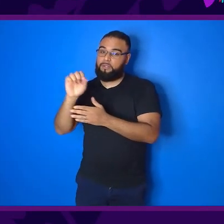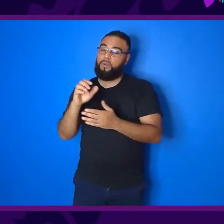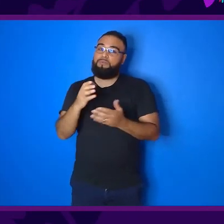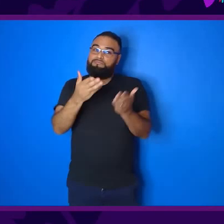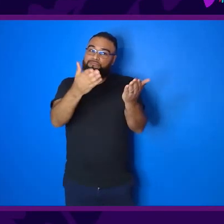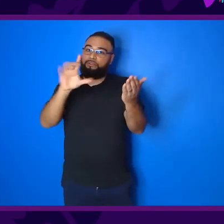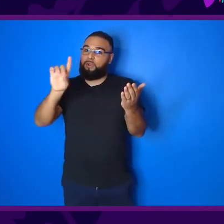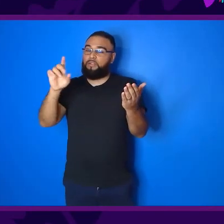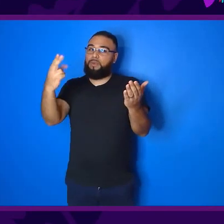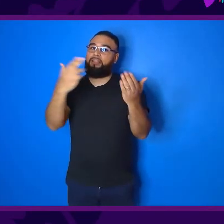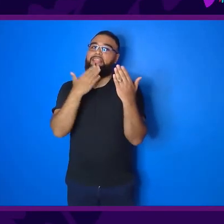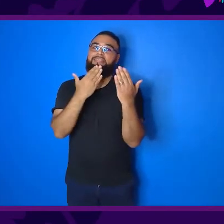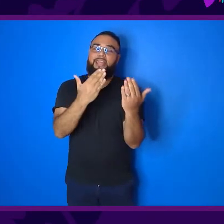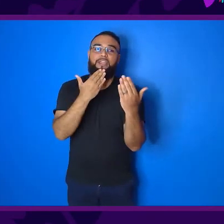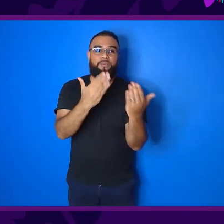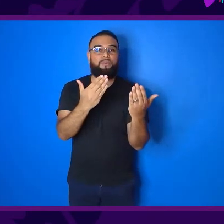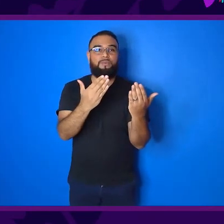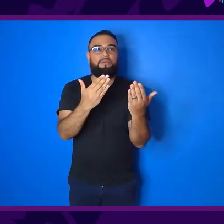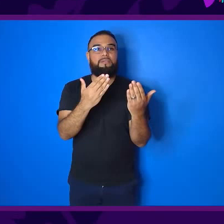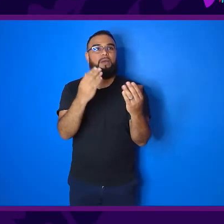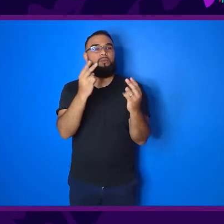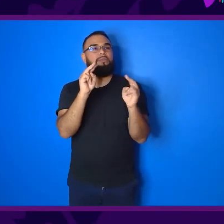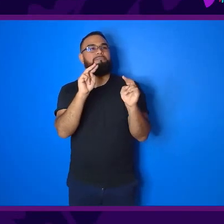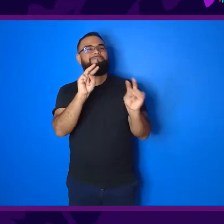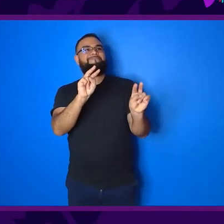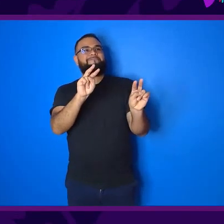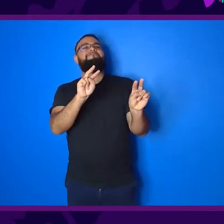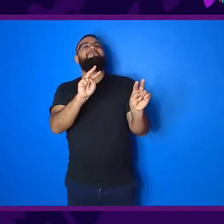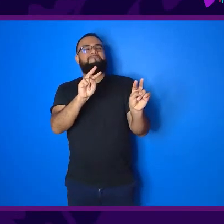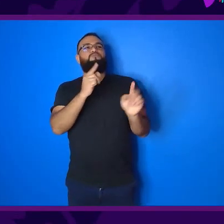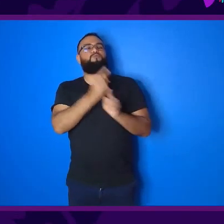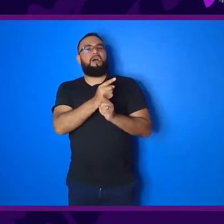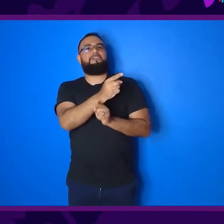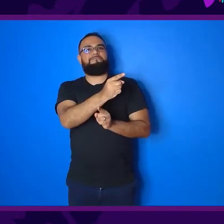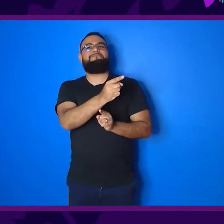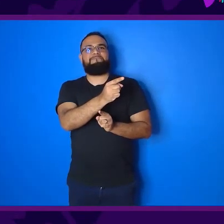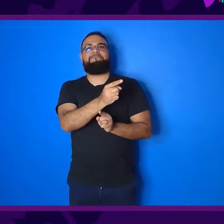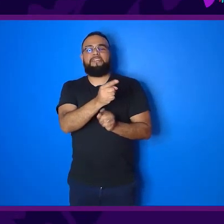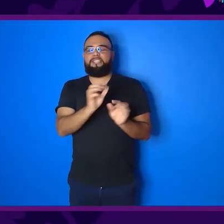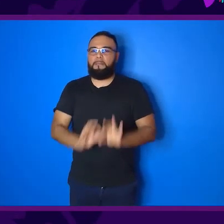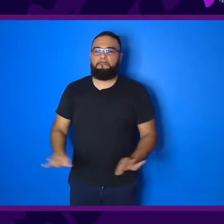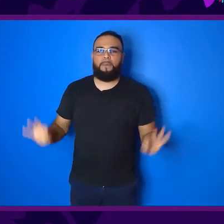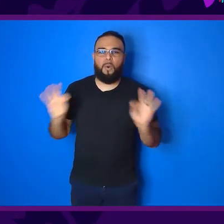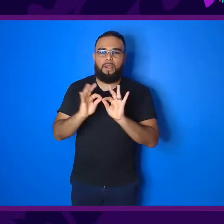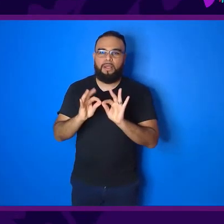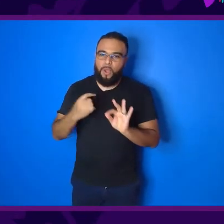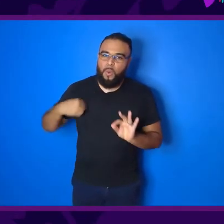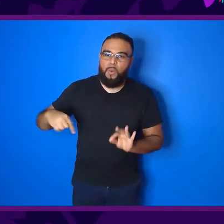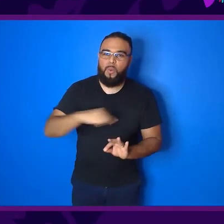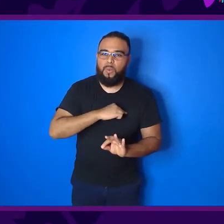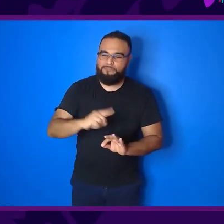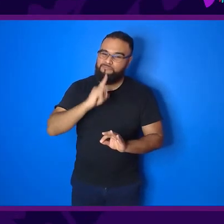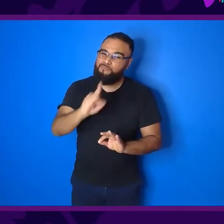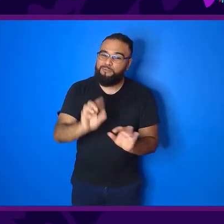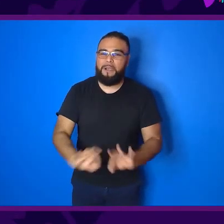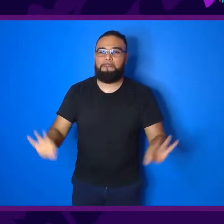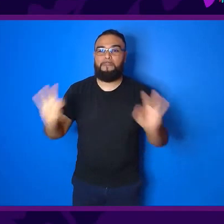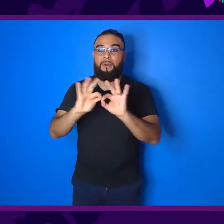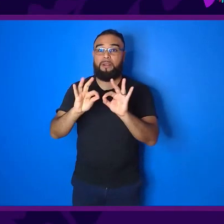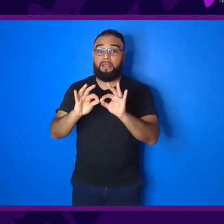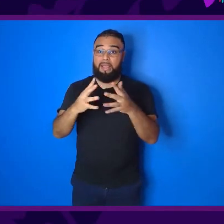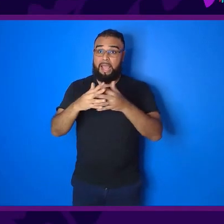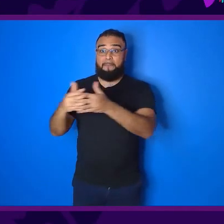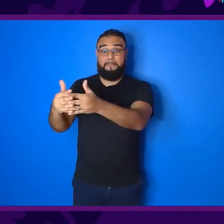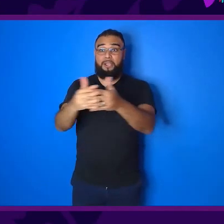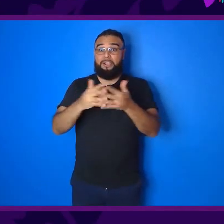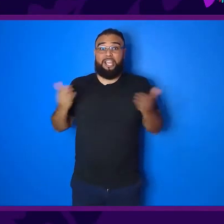to remind us. You've reminded us that this is important, that we are important, that America, from where we're standing, is